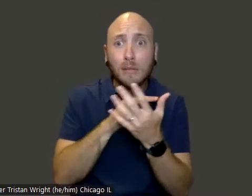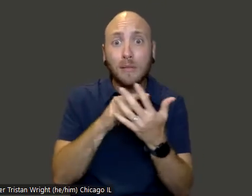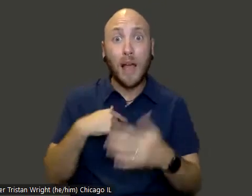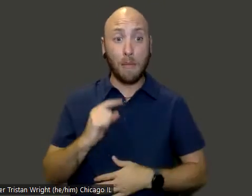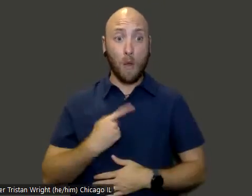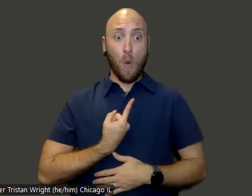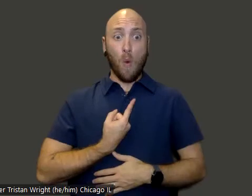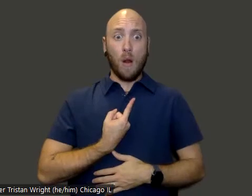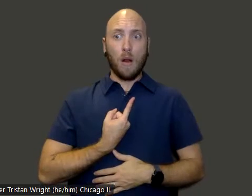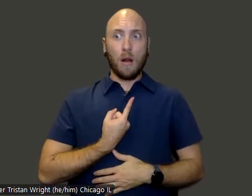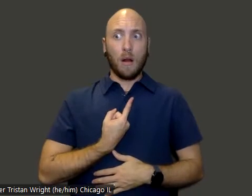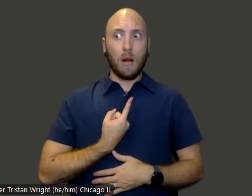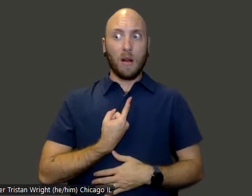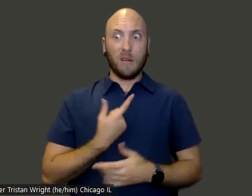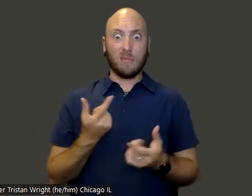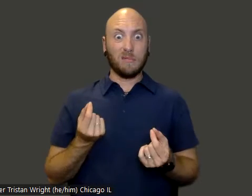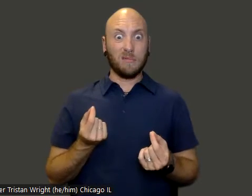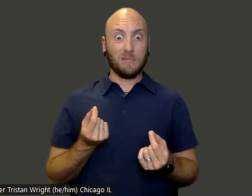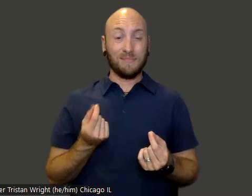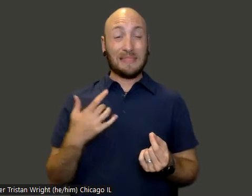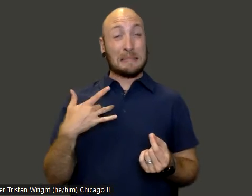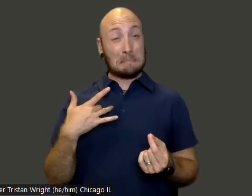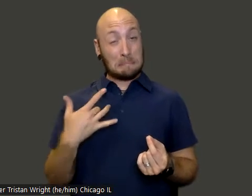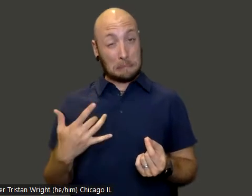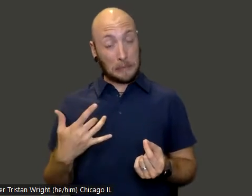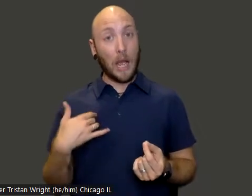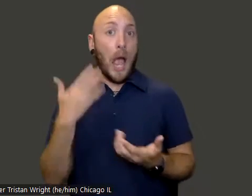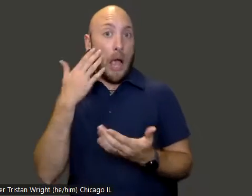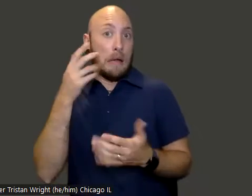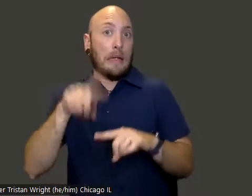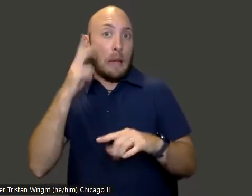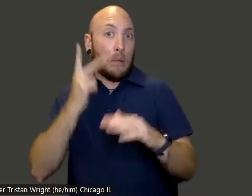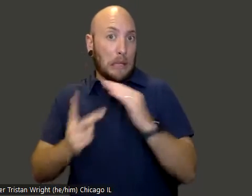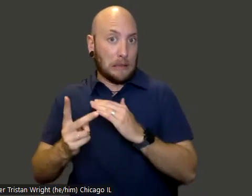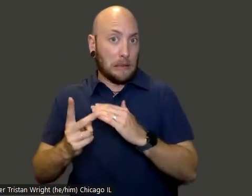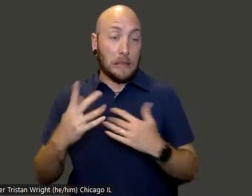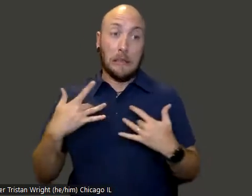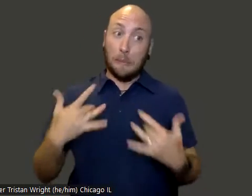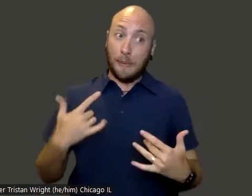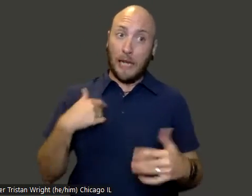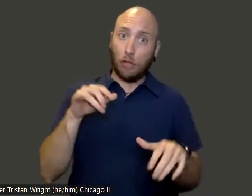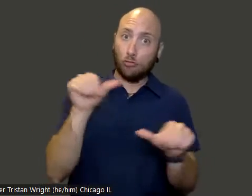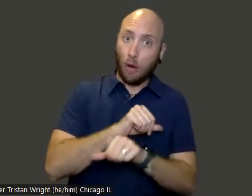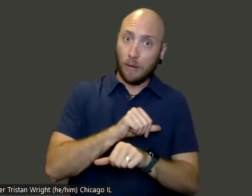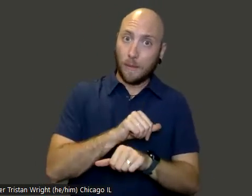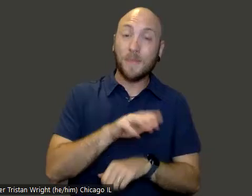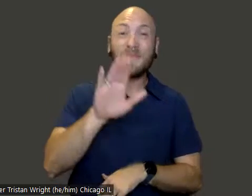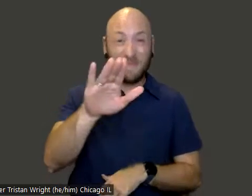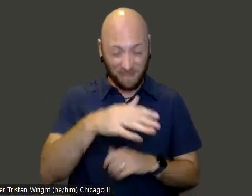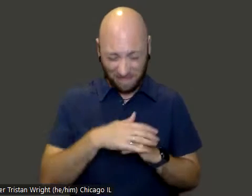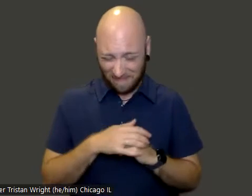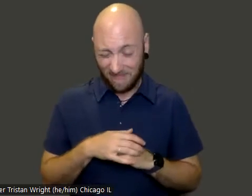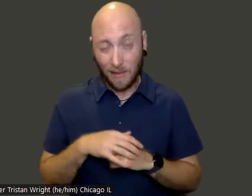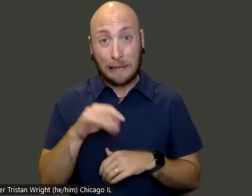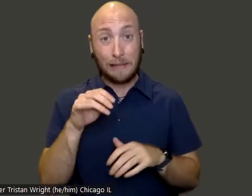track record, I'm probably going to drink. And usually when I start drinking, I start driving, and then I put my community at risk. I drive with my kids in the car. I've done all kinds of